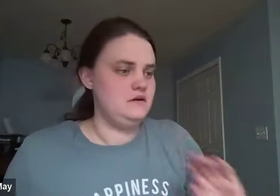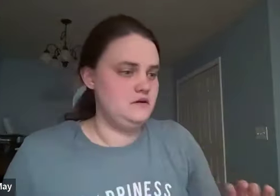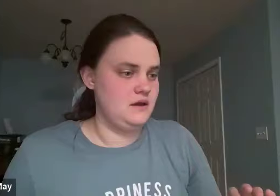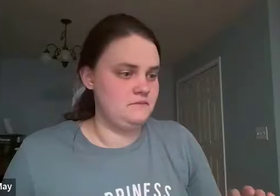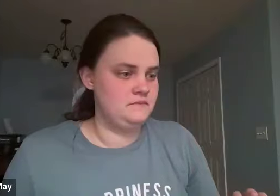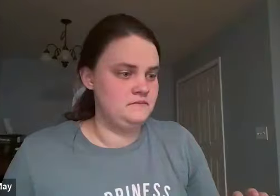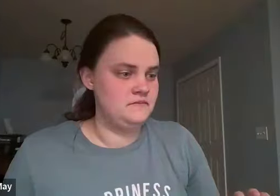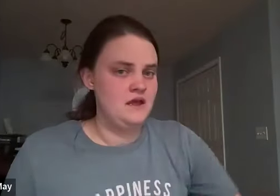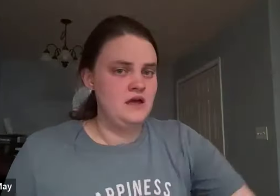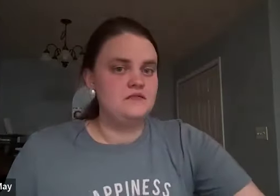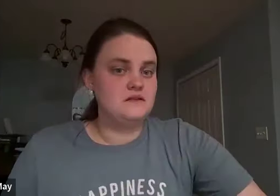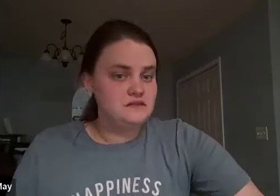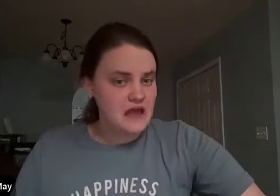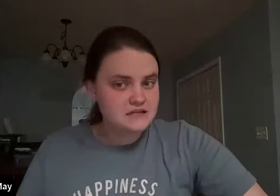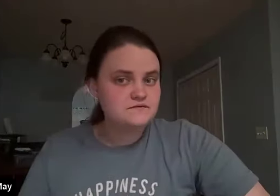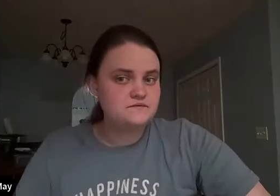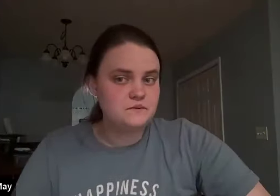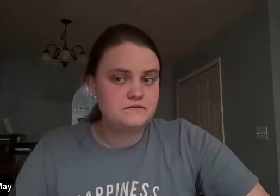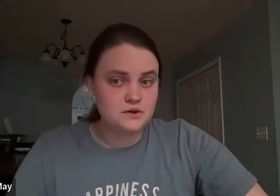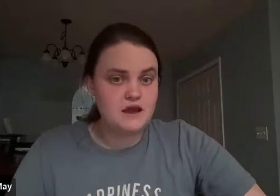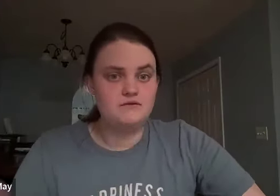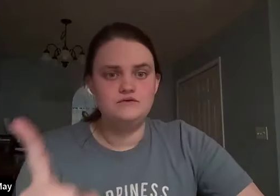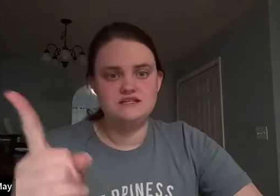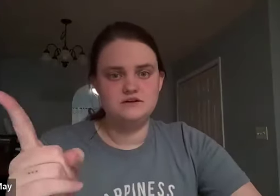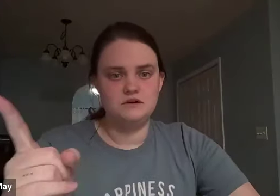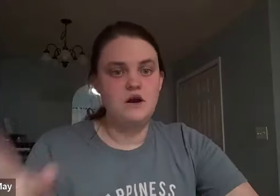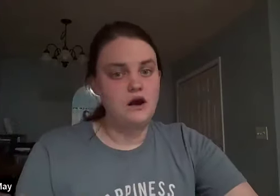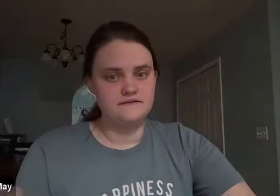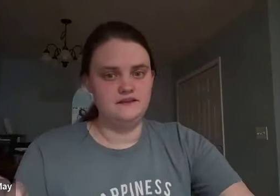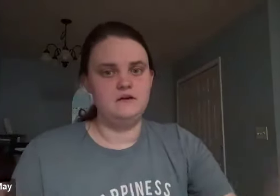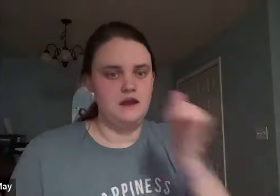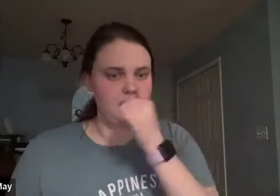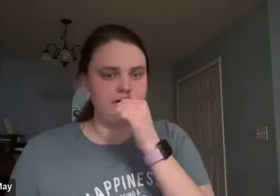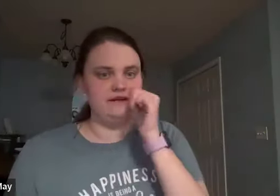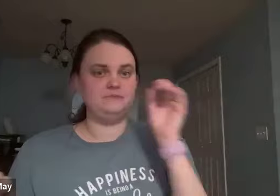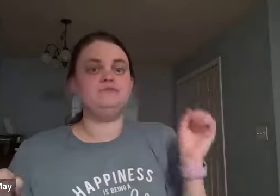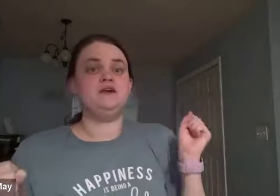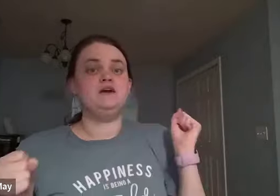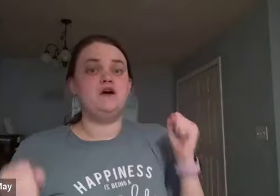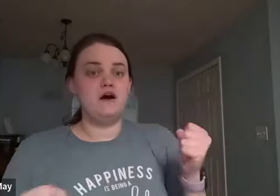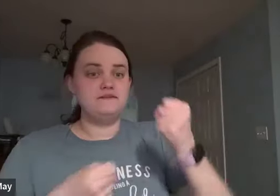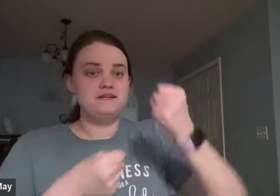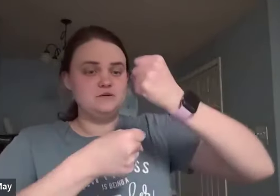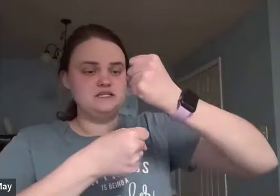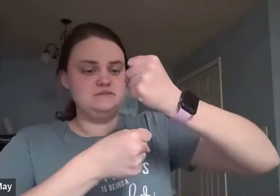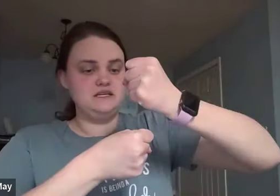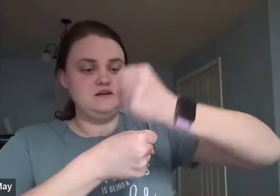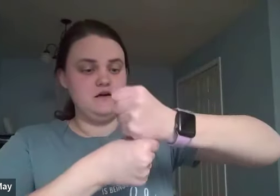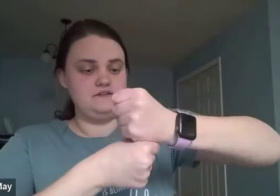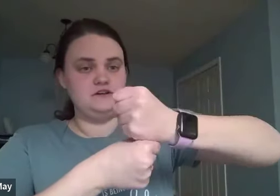Okay. The last few I have, that's a good one. Coffee. Okay, I'll add that one here. Coffee is going to be coffee. So you're going to have